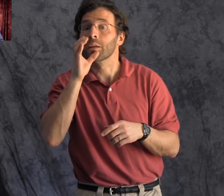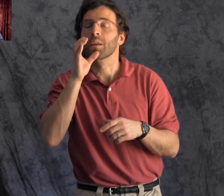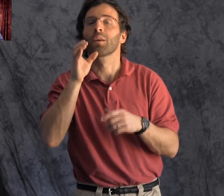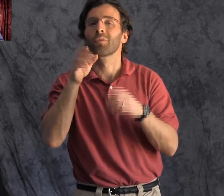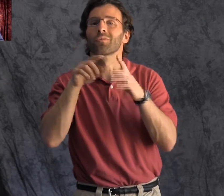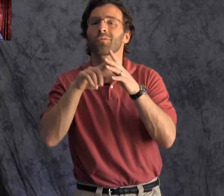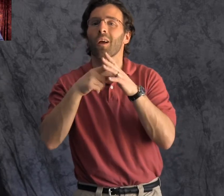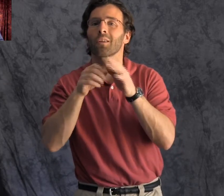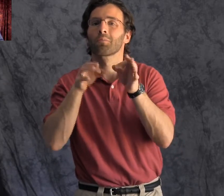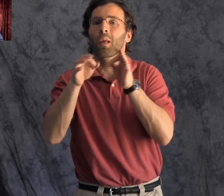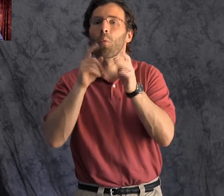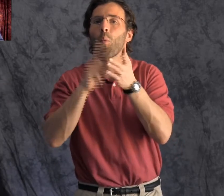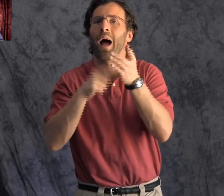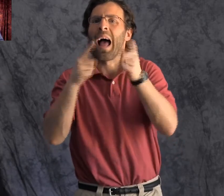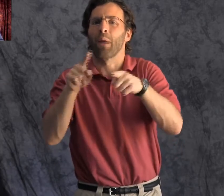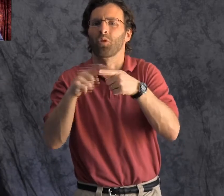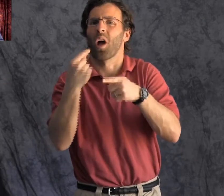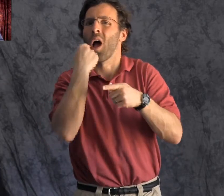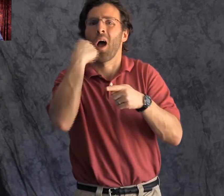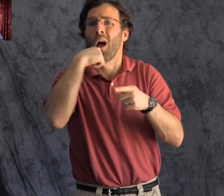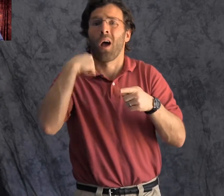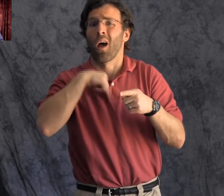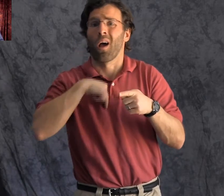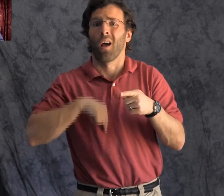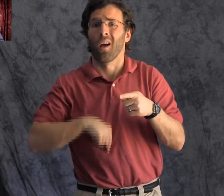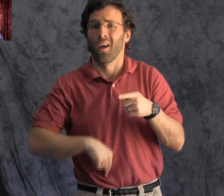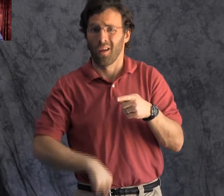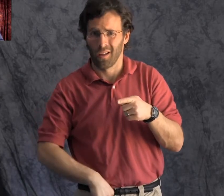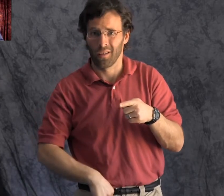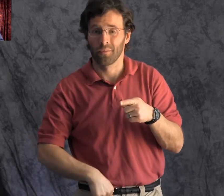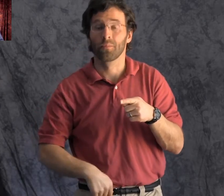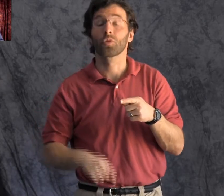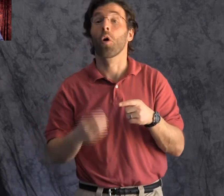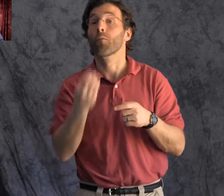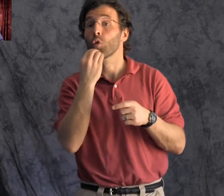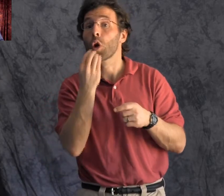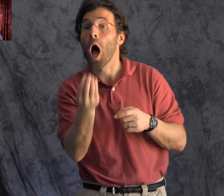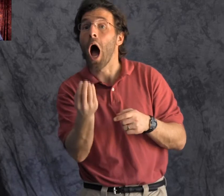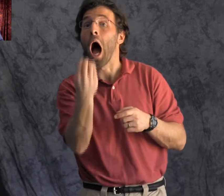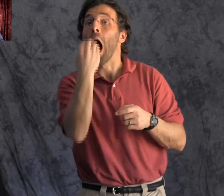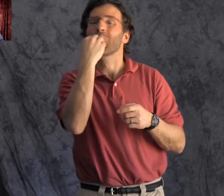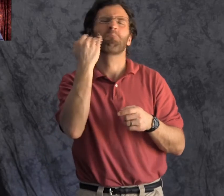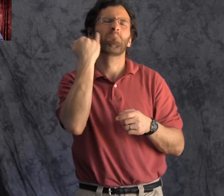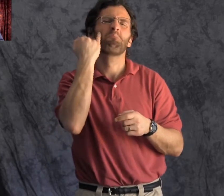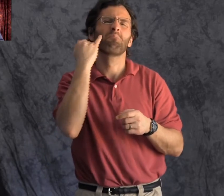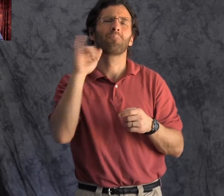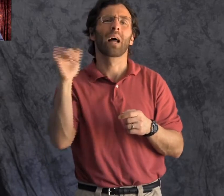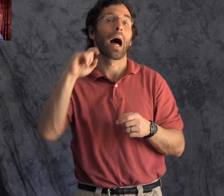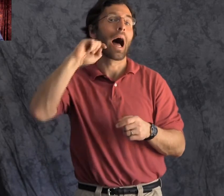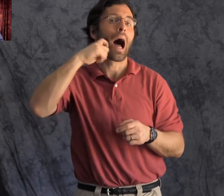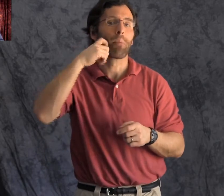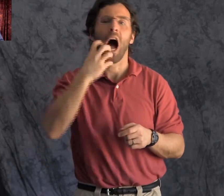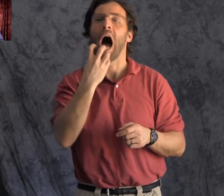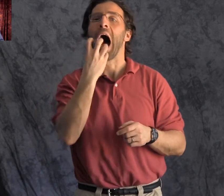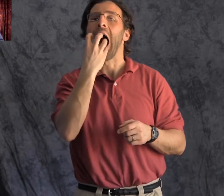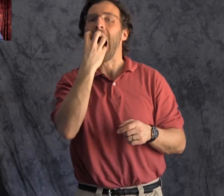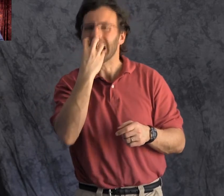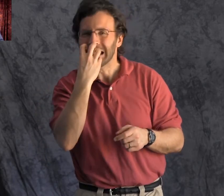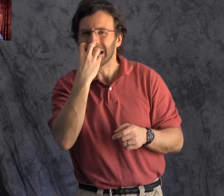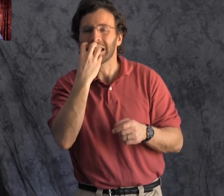all, to physically break down food particles into smaller, more manageable pieces. Additionally, in your mouth, chemical